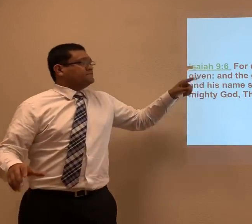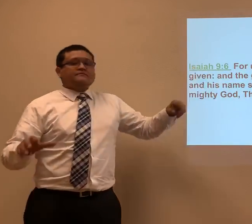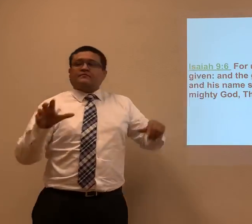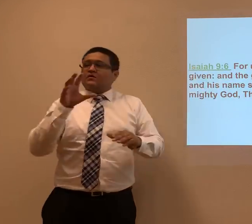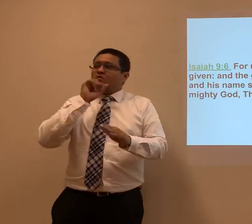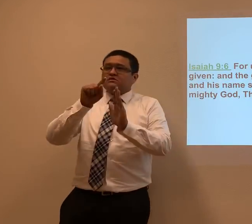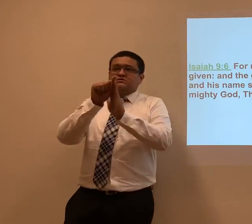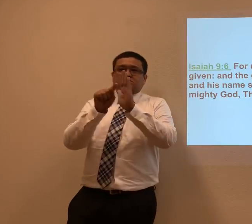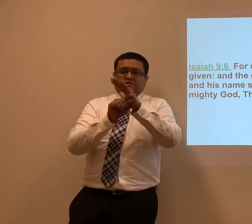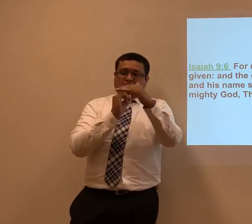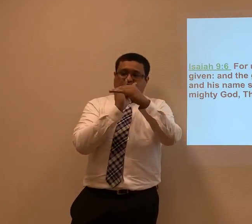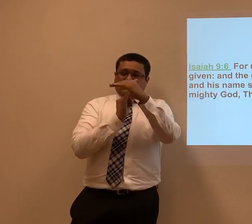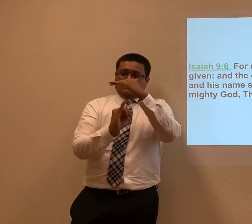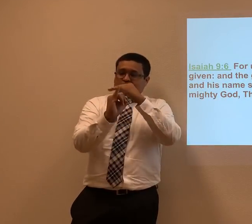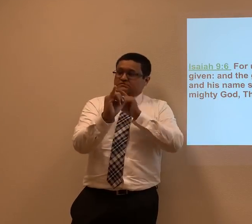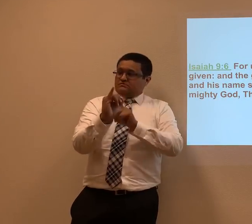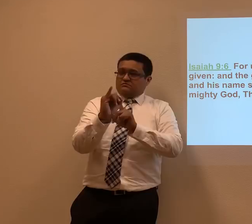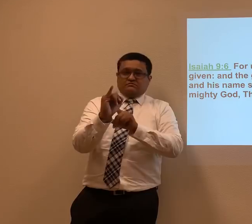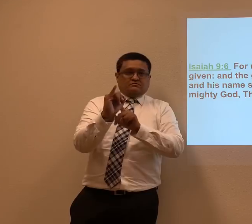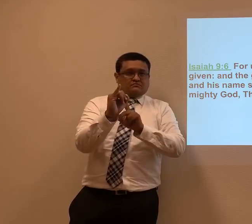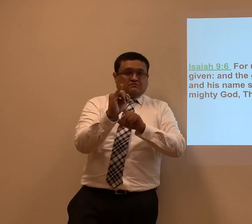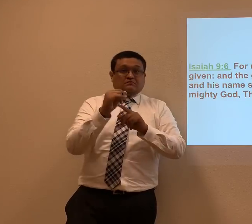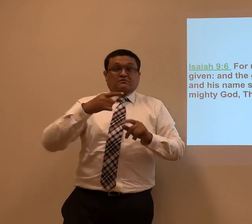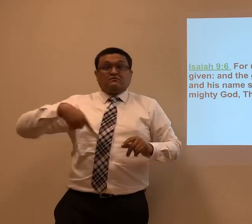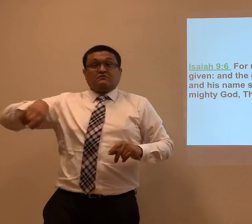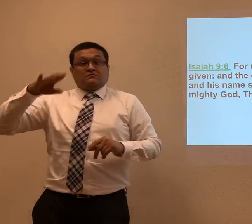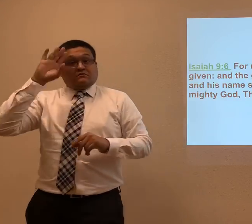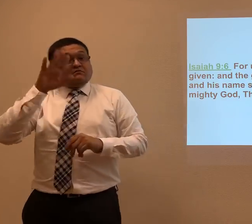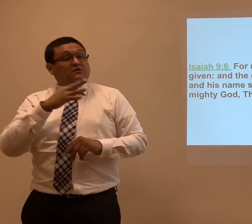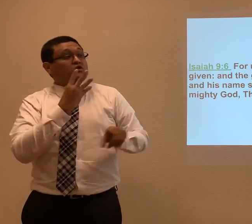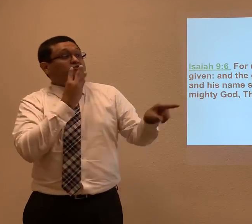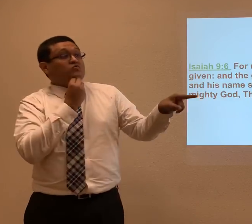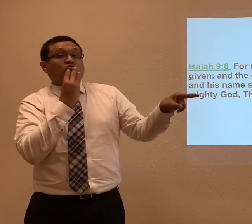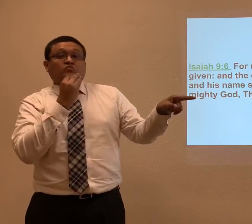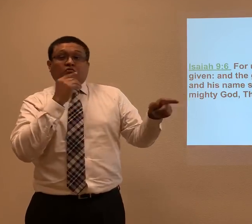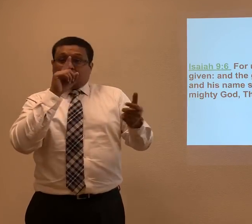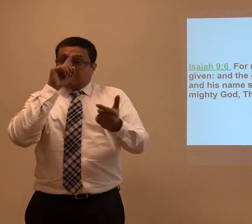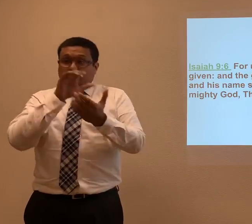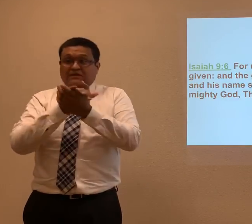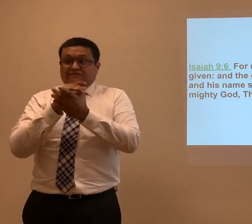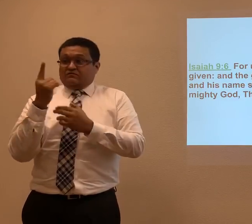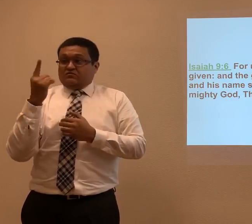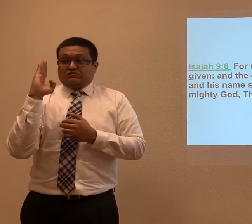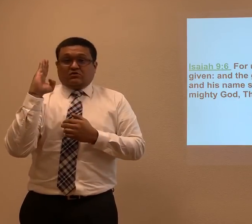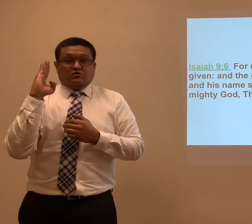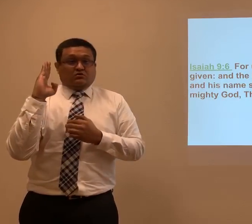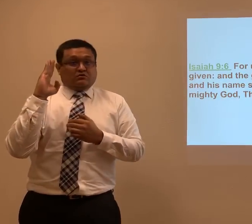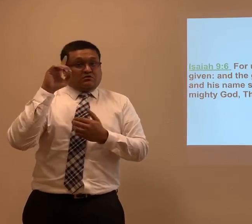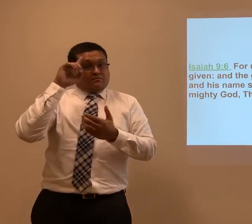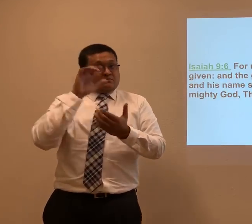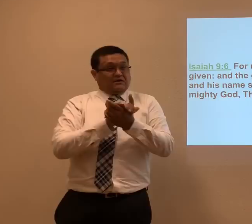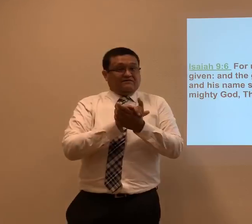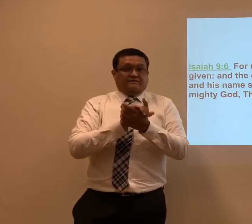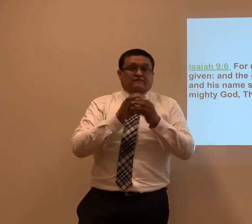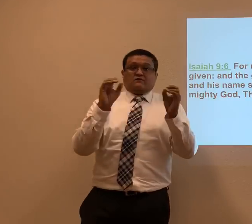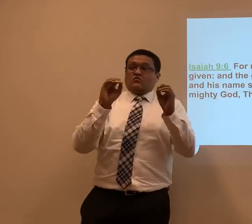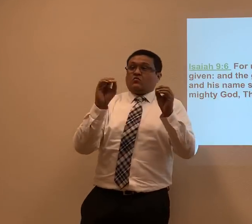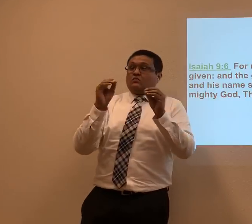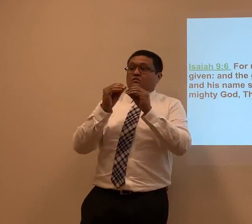And in Isaiah, this is in the Old Testament, this is Isaiah, and you know, the Jewish people, they all believe in one